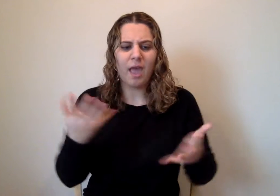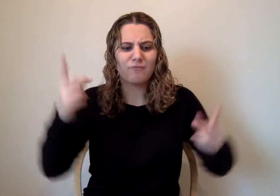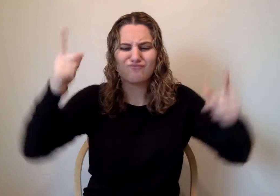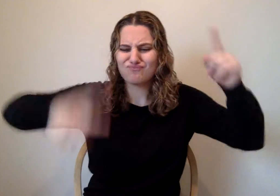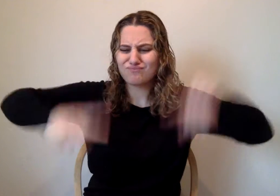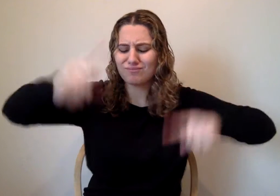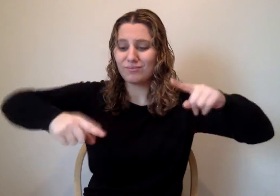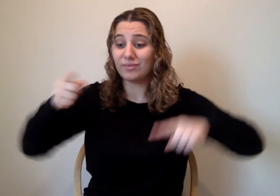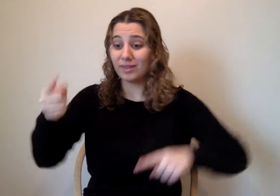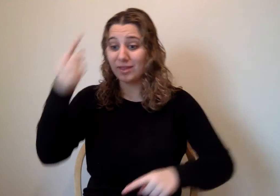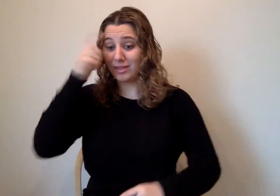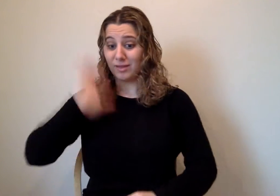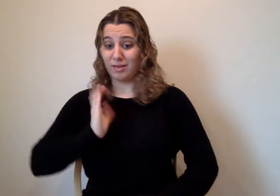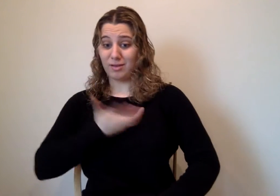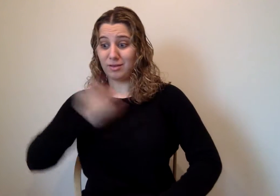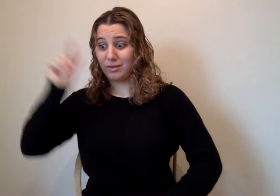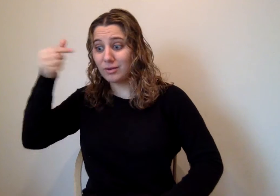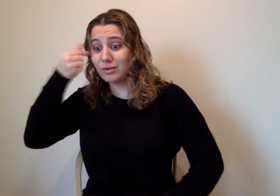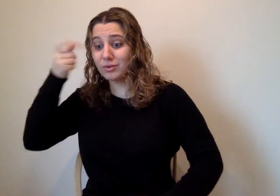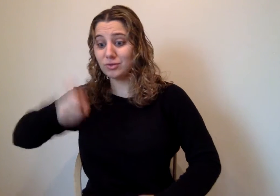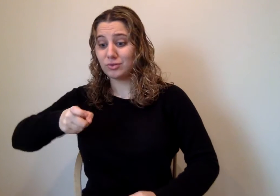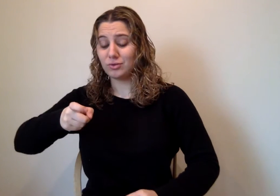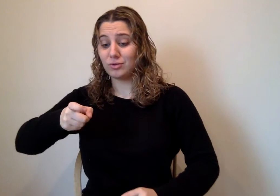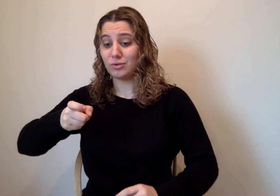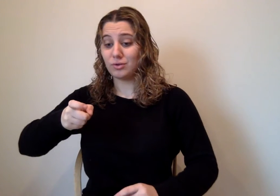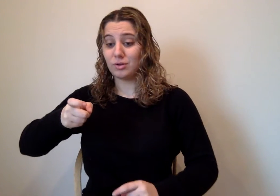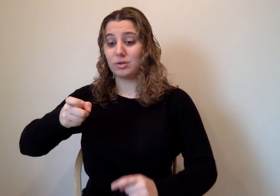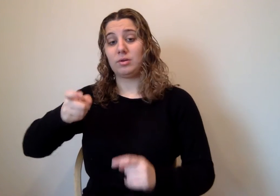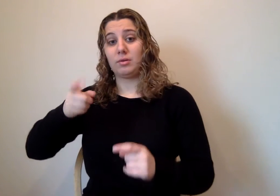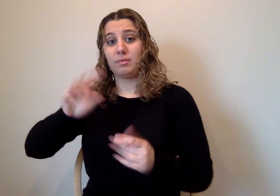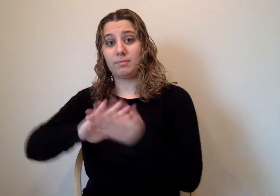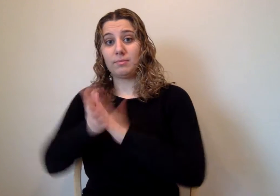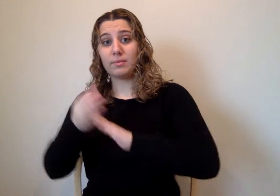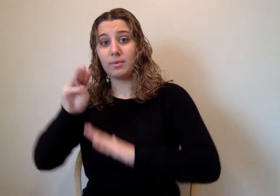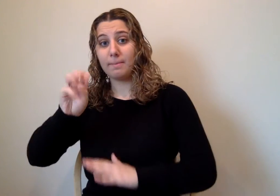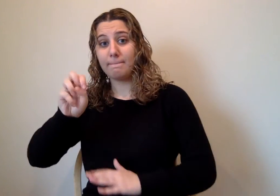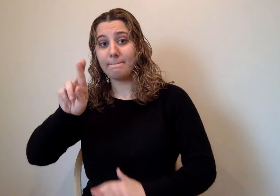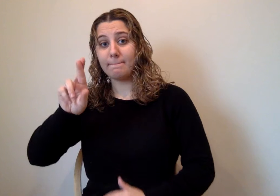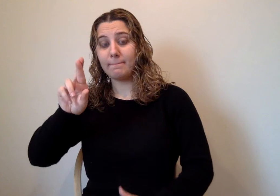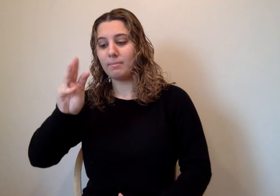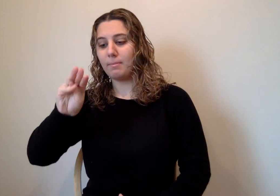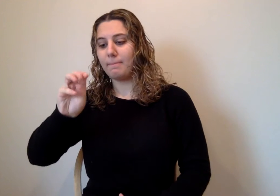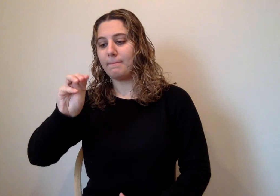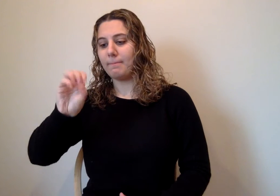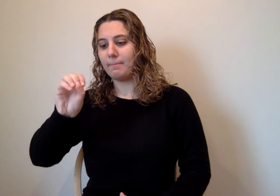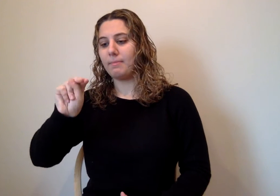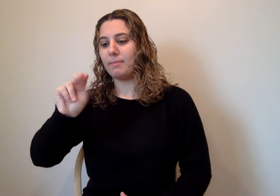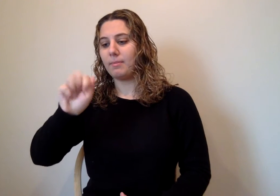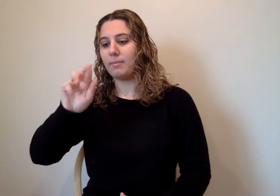monarchy. Jefferson thought the real wisdom of the nation resided in the crossroads store.